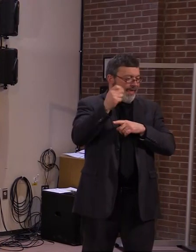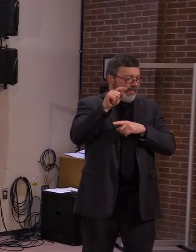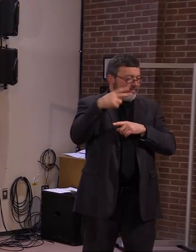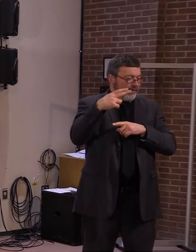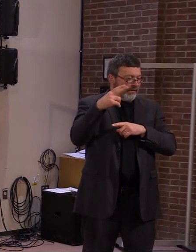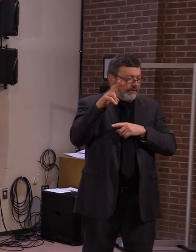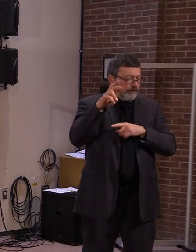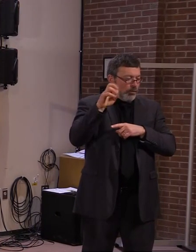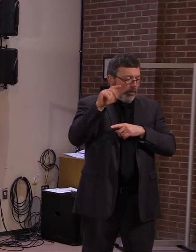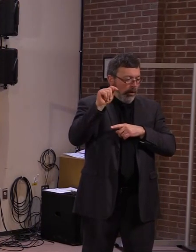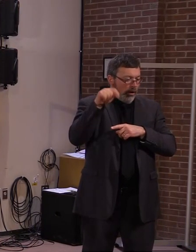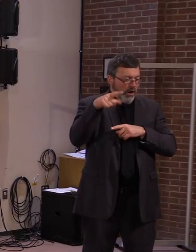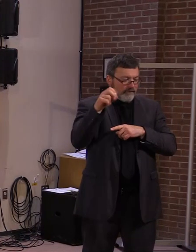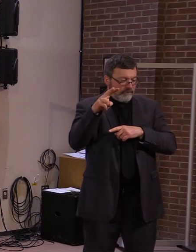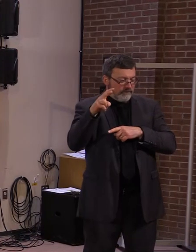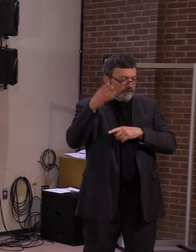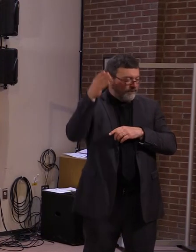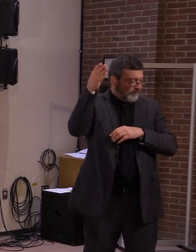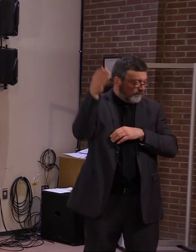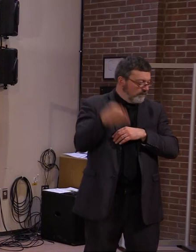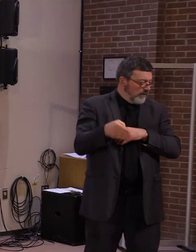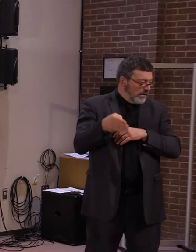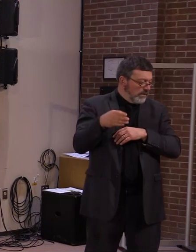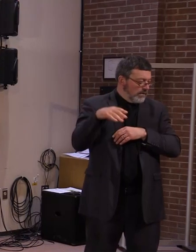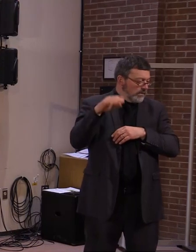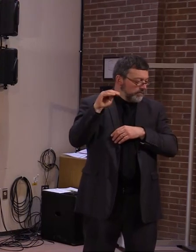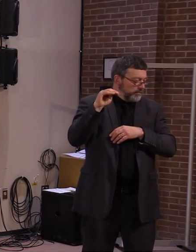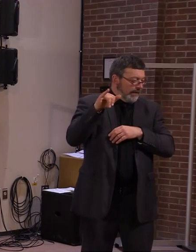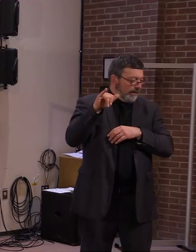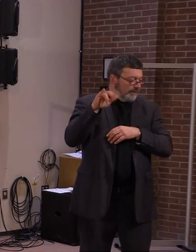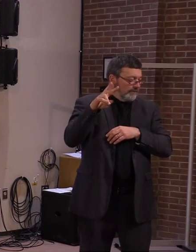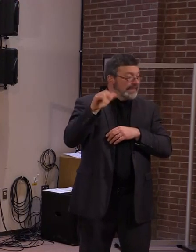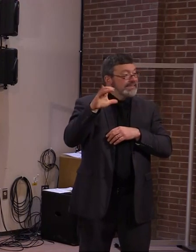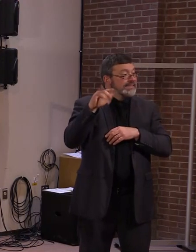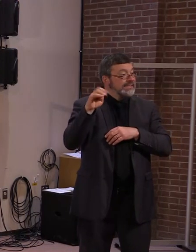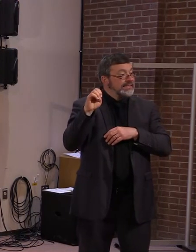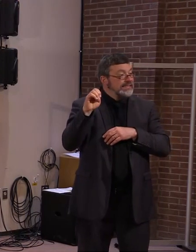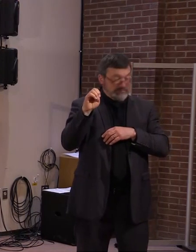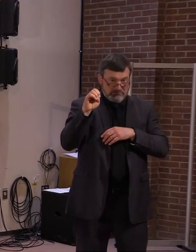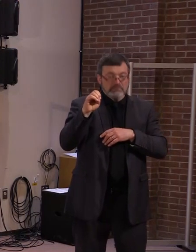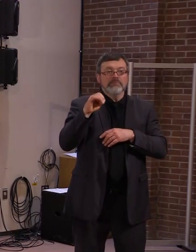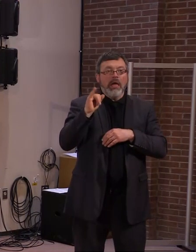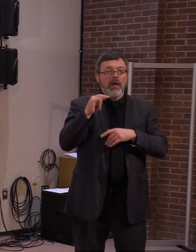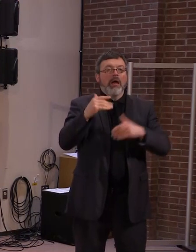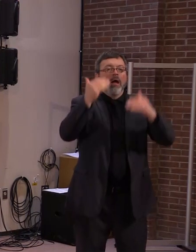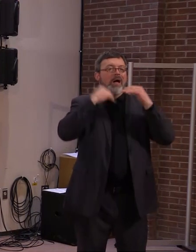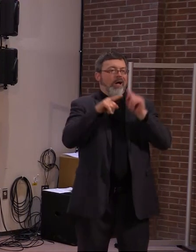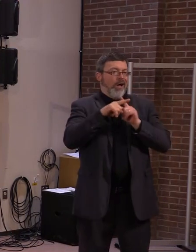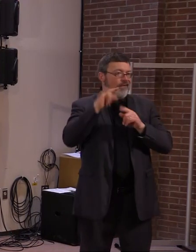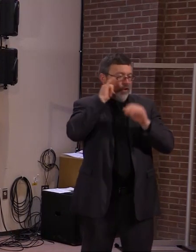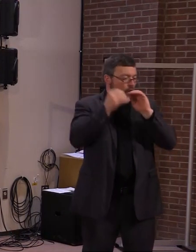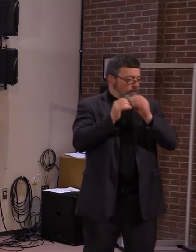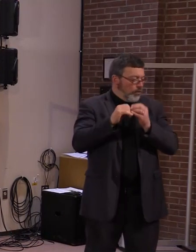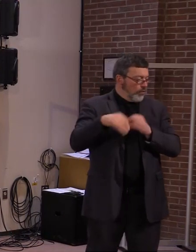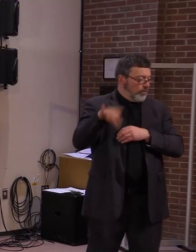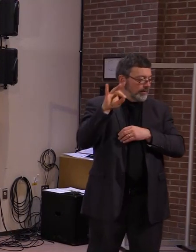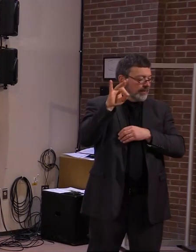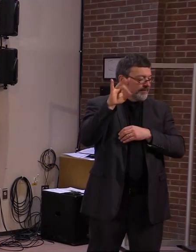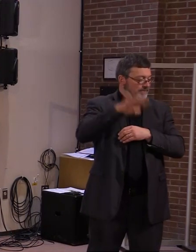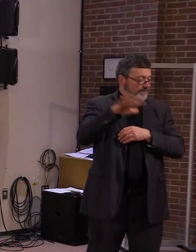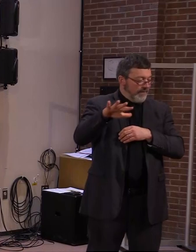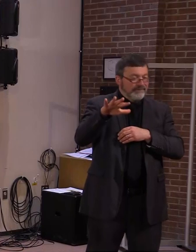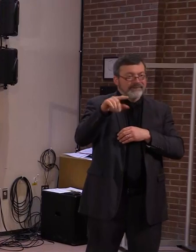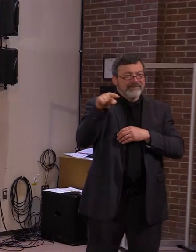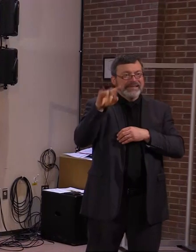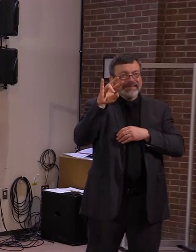855-722-7878. Now, moving on to hospital capacity, our strategy to manage hospital capacity involves